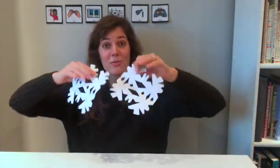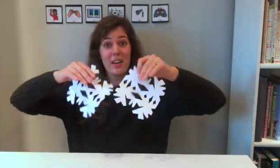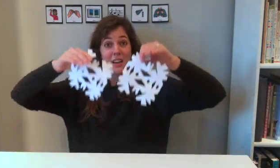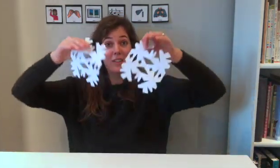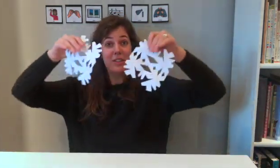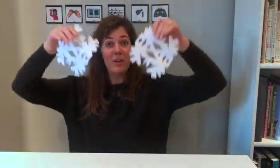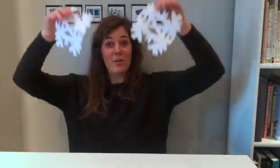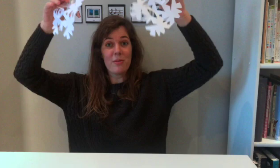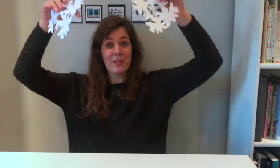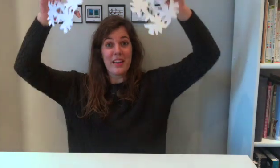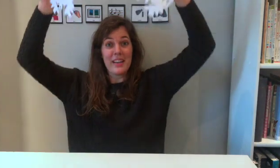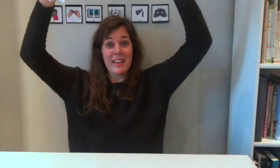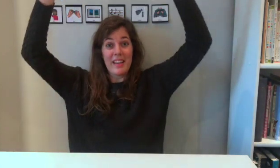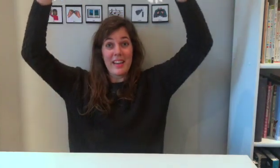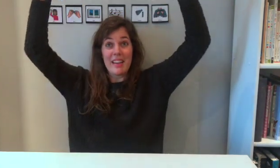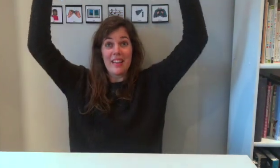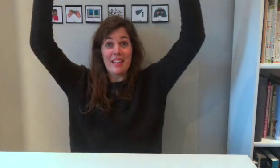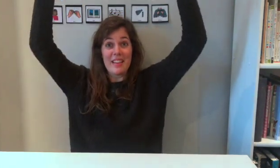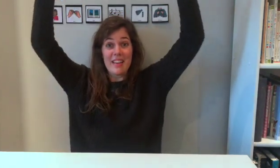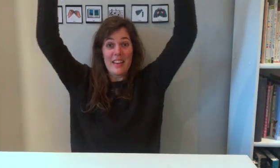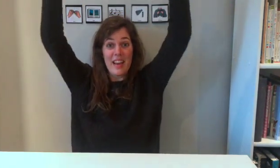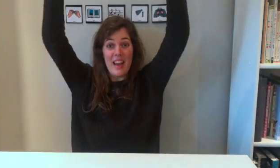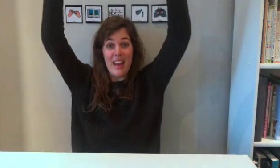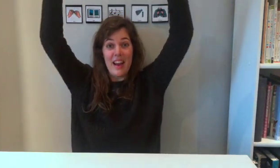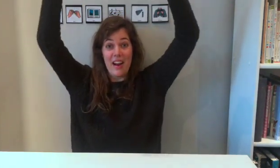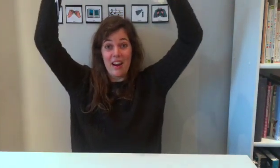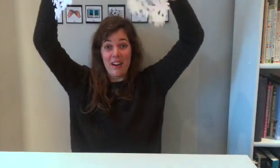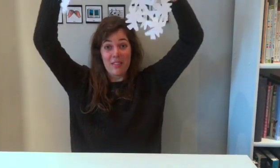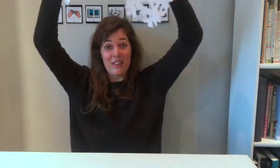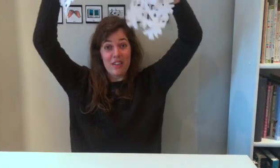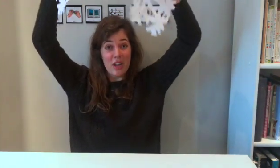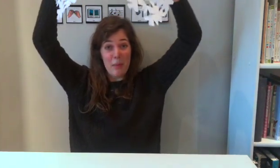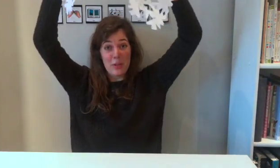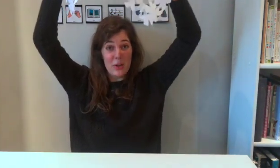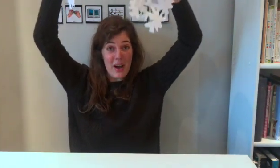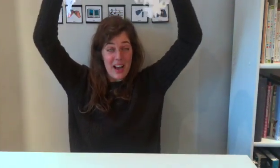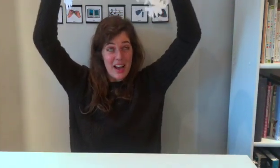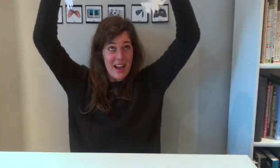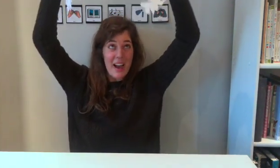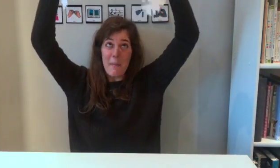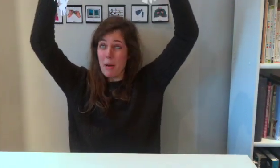Snowflake, snowflake, in the air. Reach up so high, up, up, up.